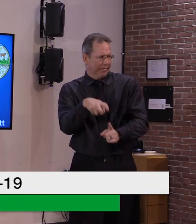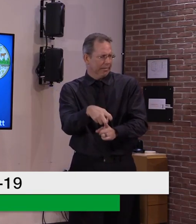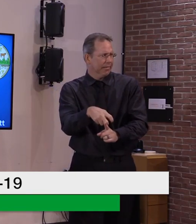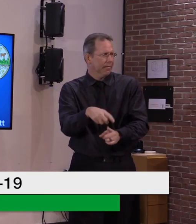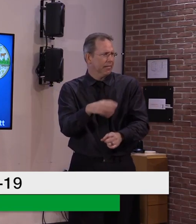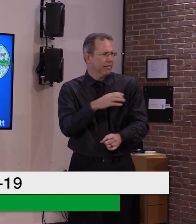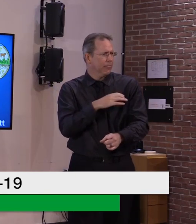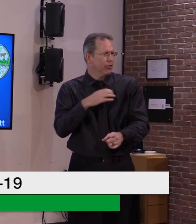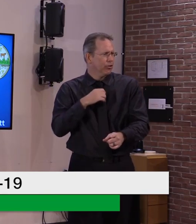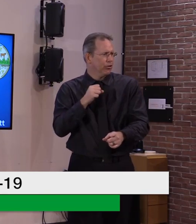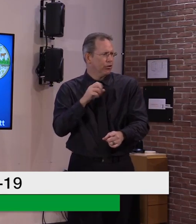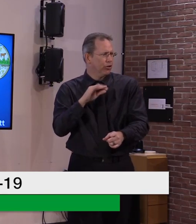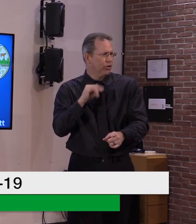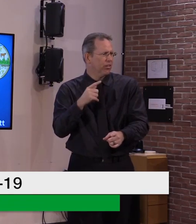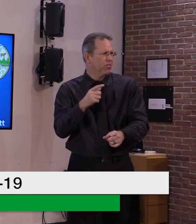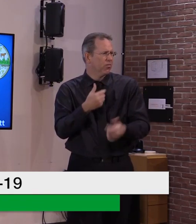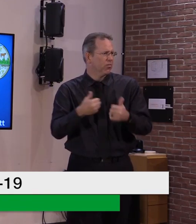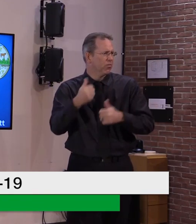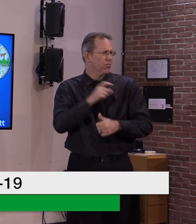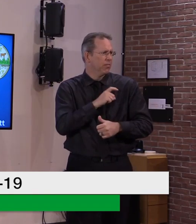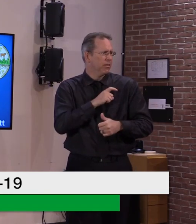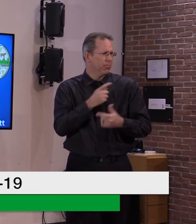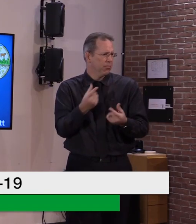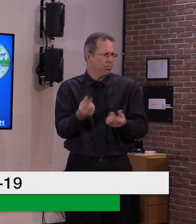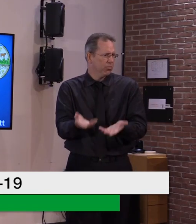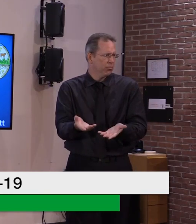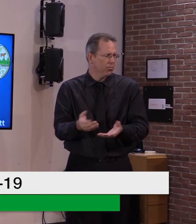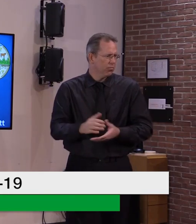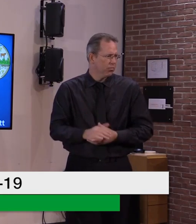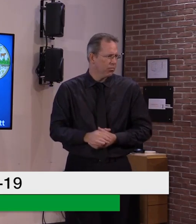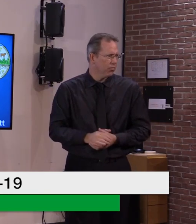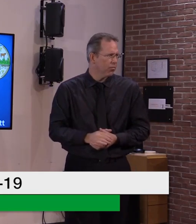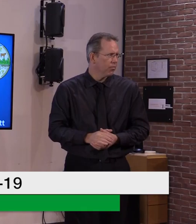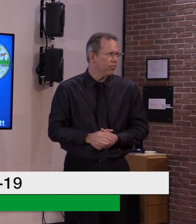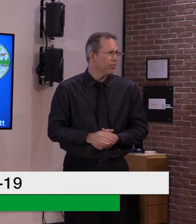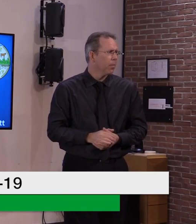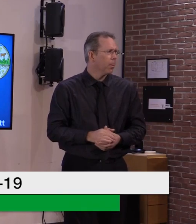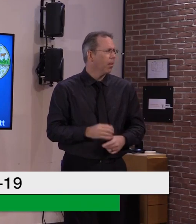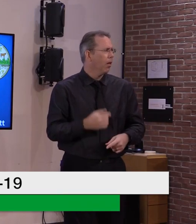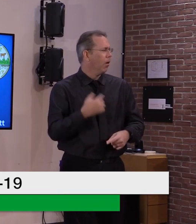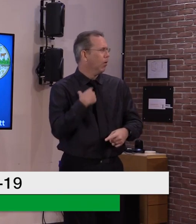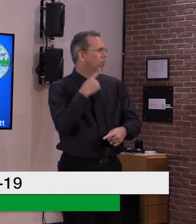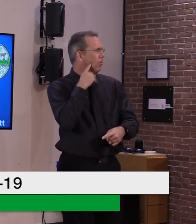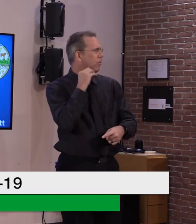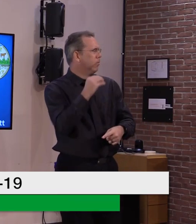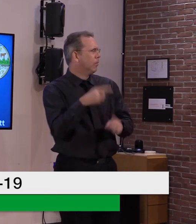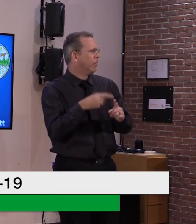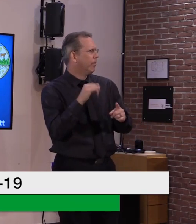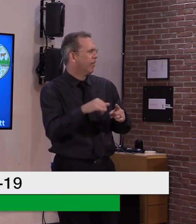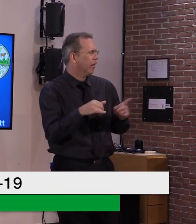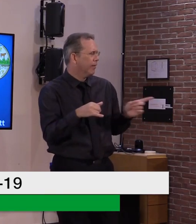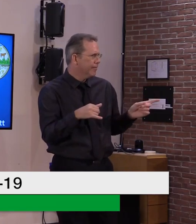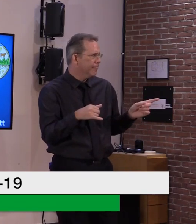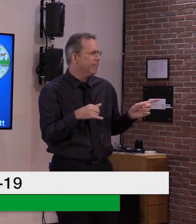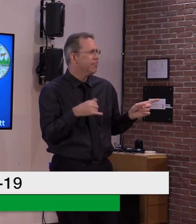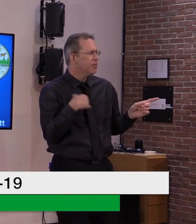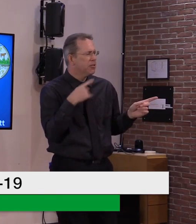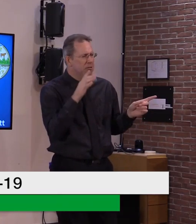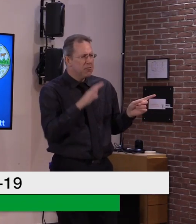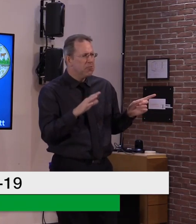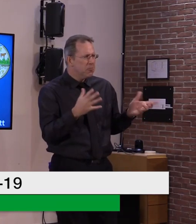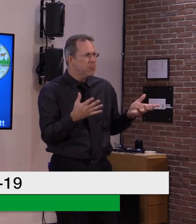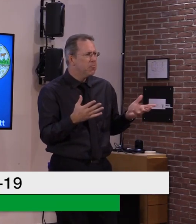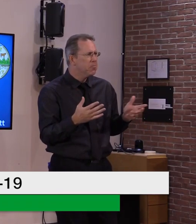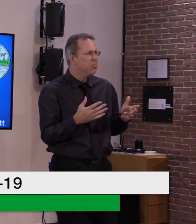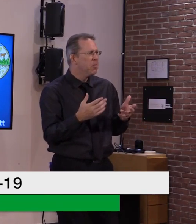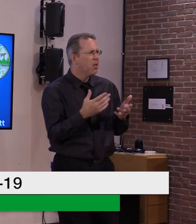thanks governor uh no not specifically as i indicated earlier we're up around the south uh health and safety assessments that